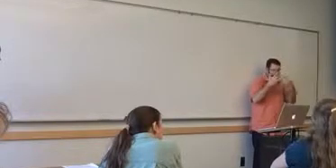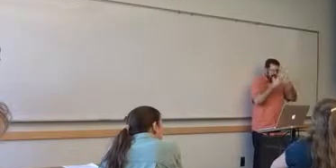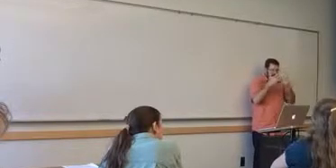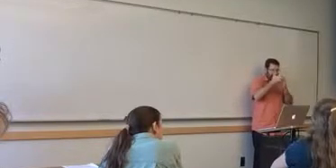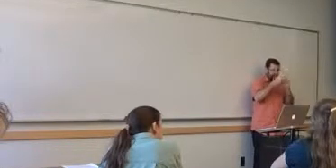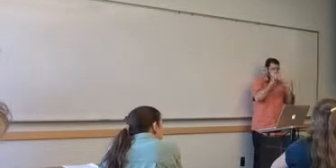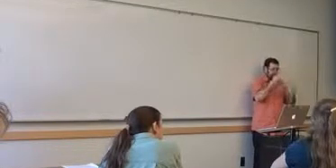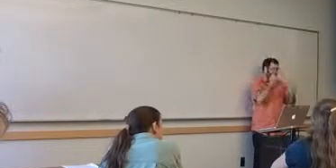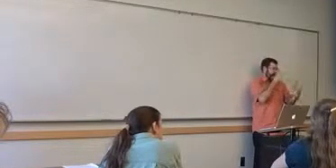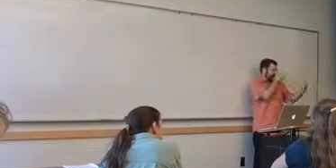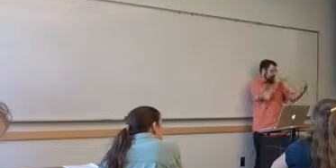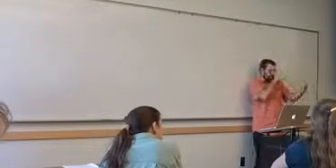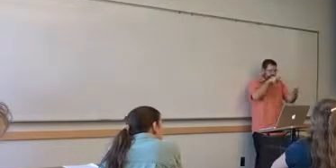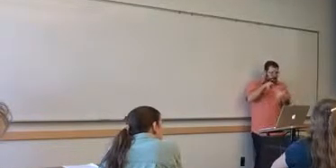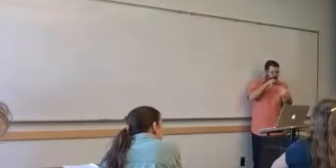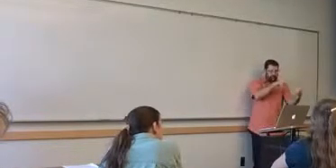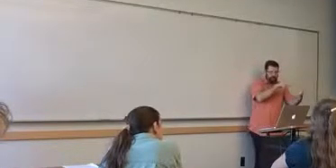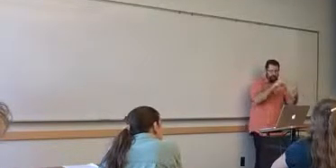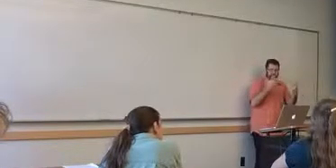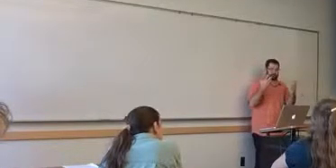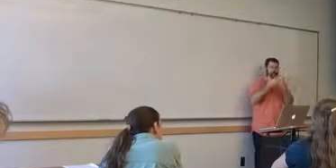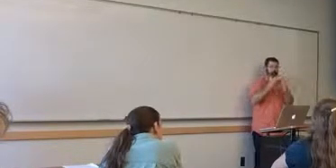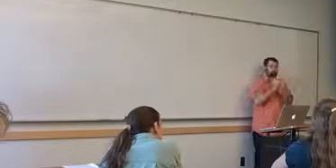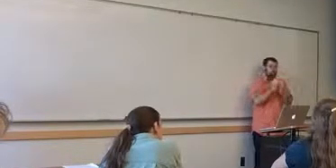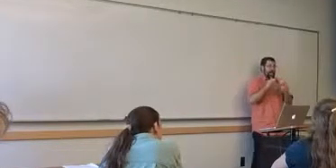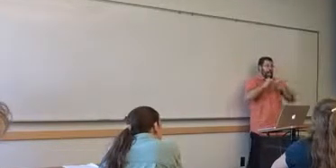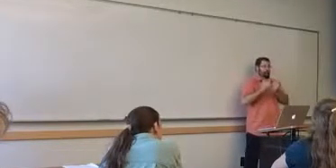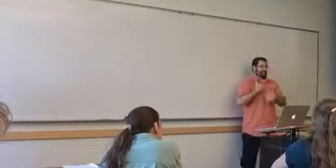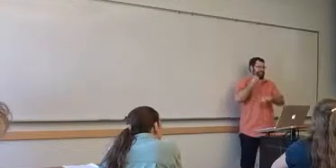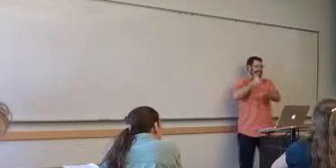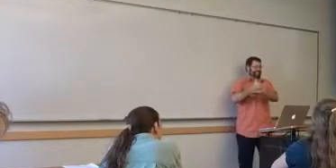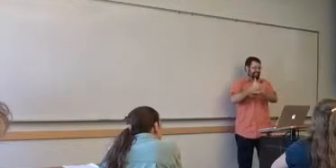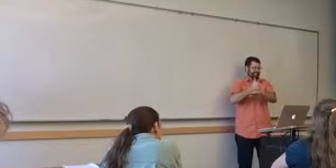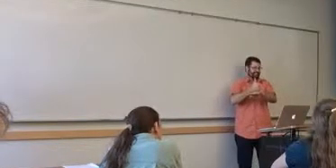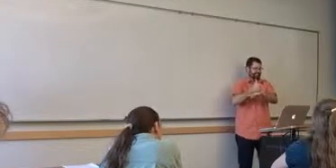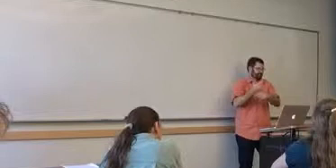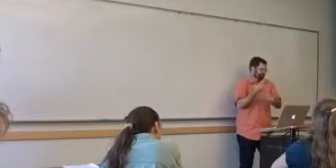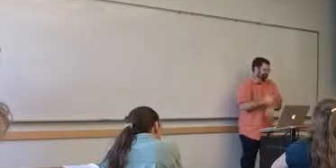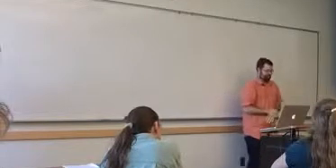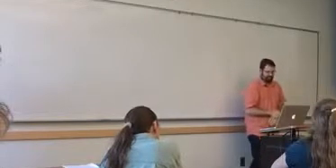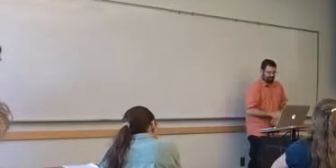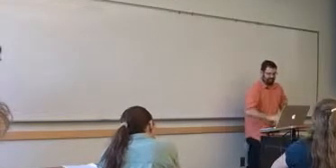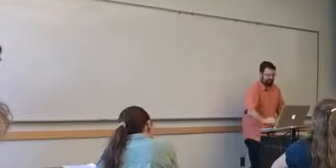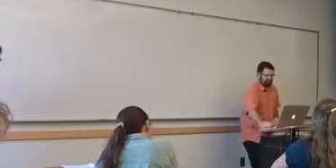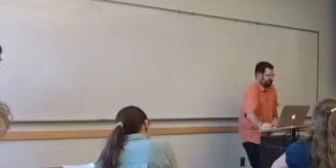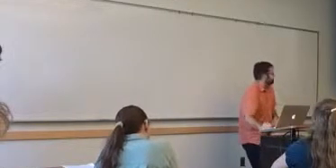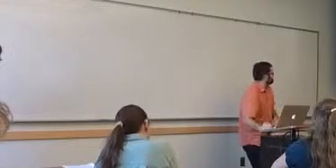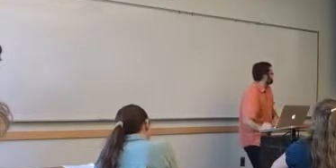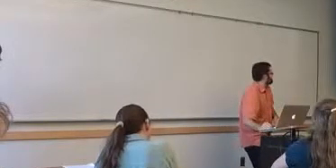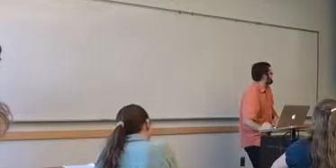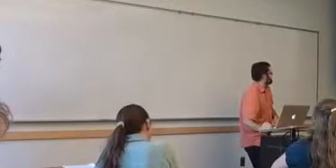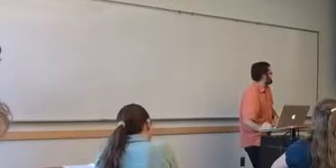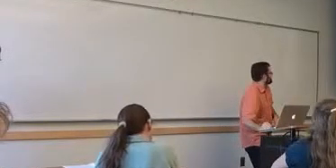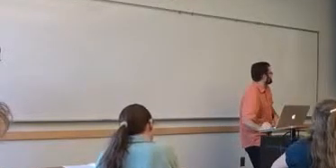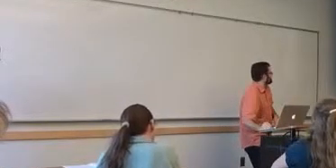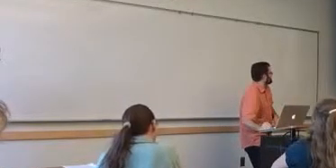agreement is by making that eye contact and have that match up with what we set up originally in space.